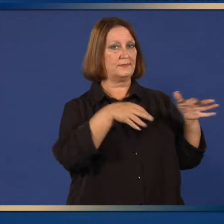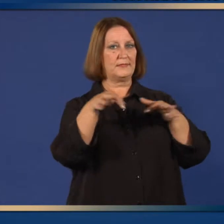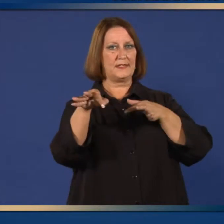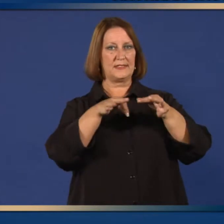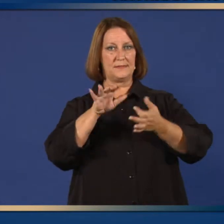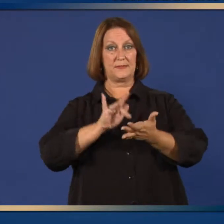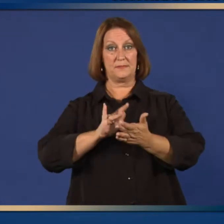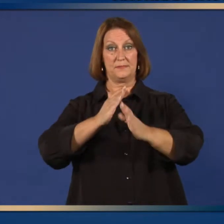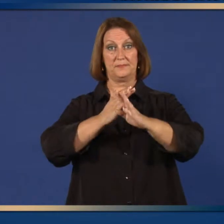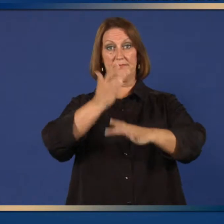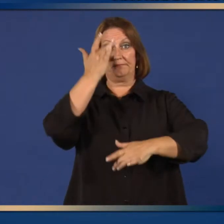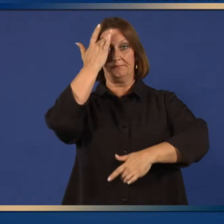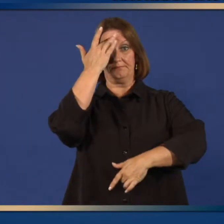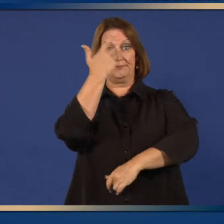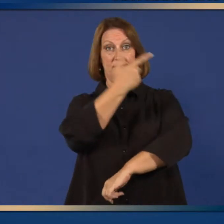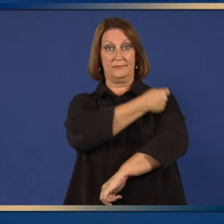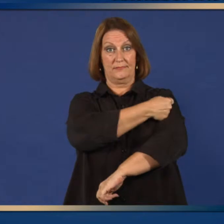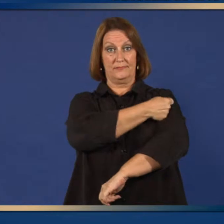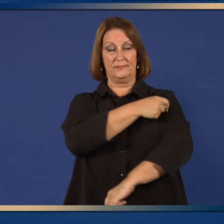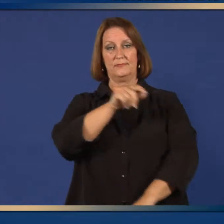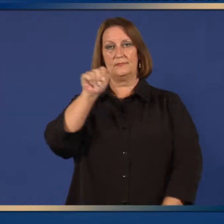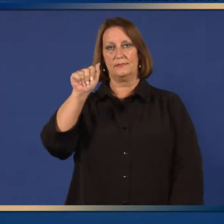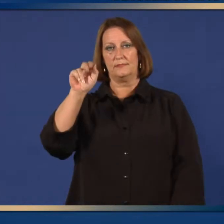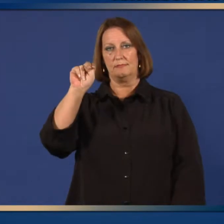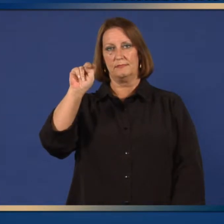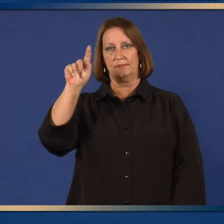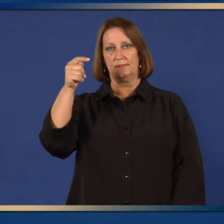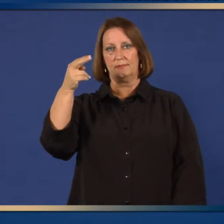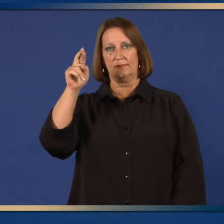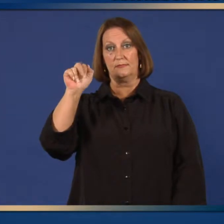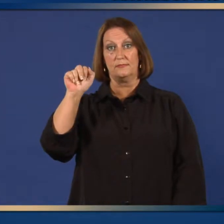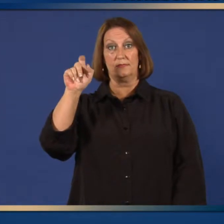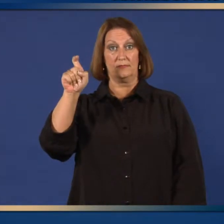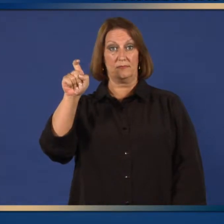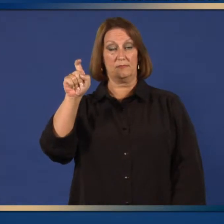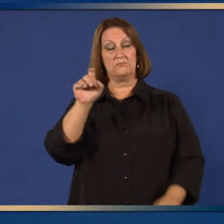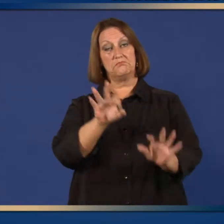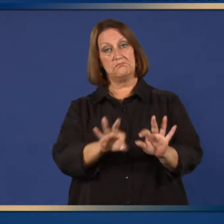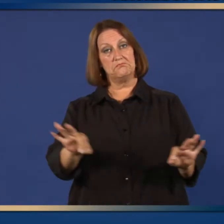Anthrax vaccine. What you need to know.